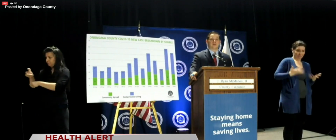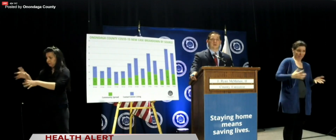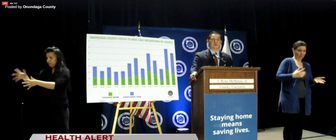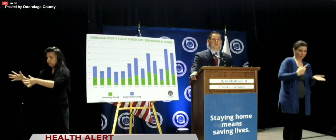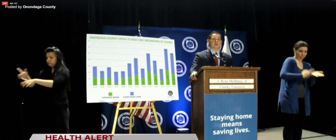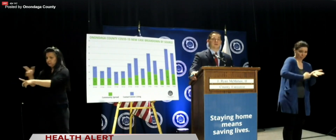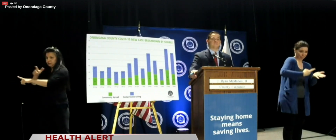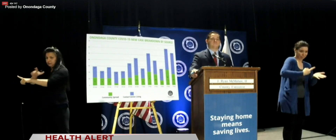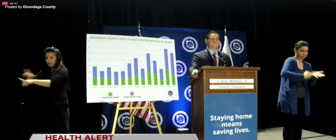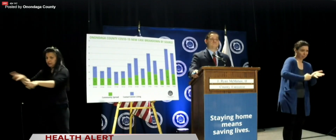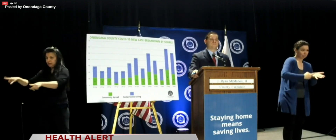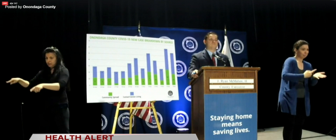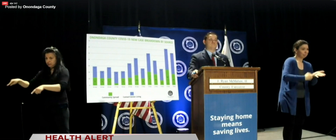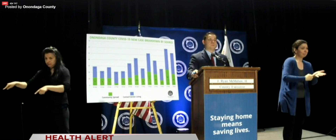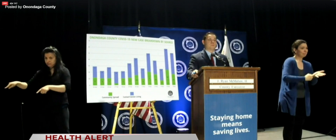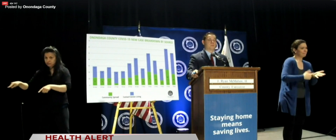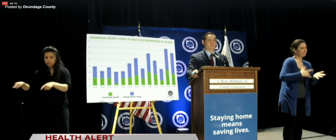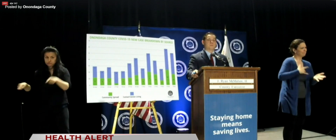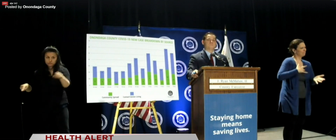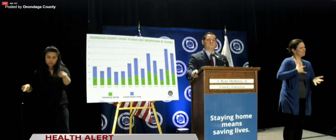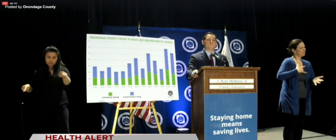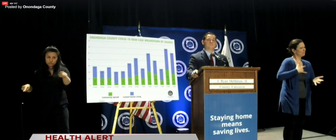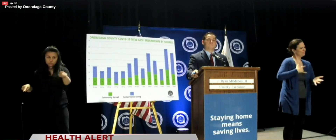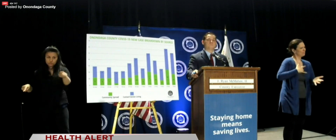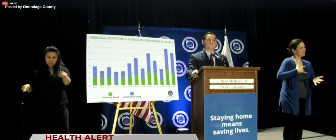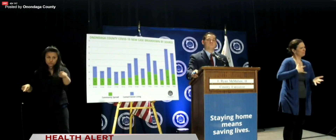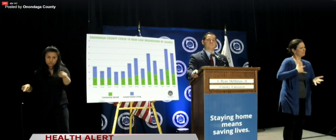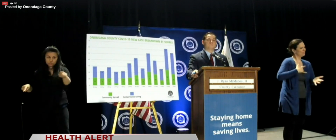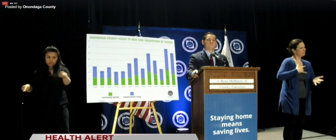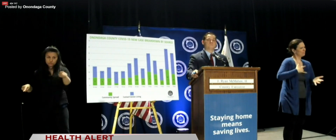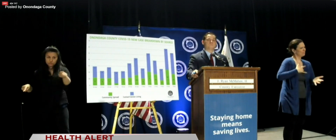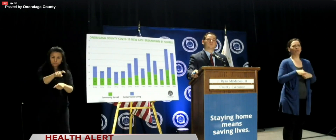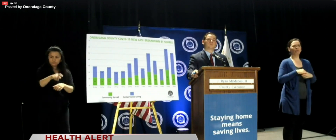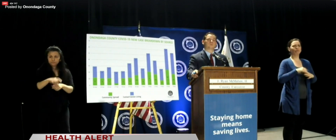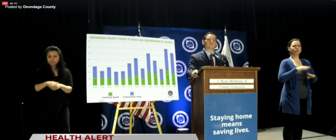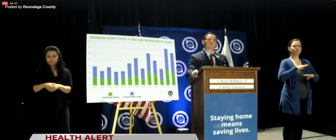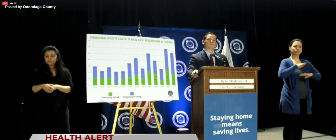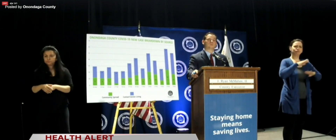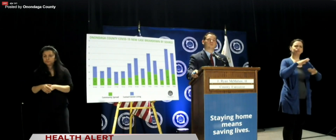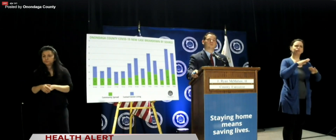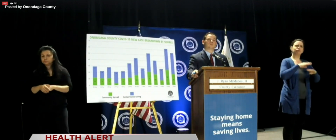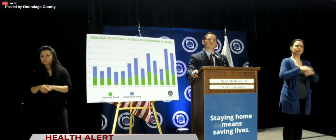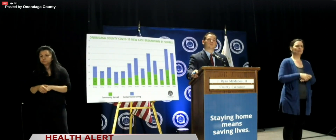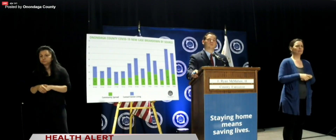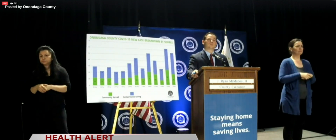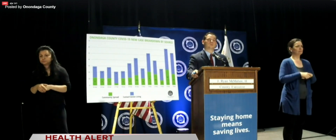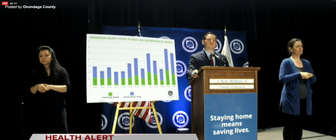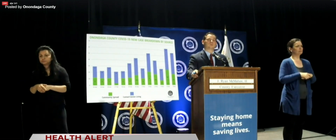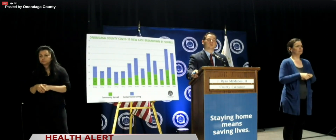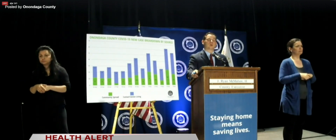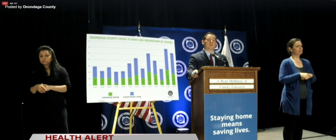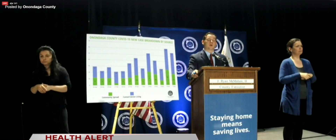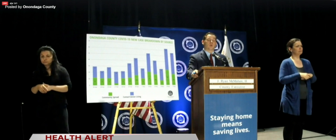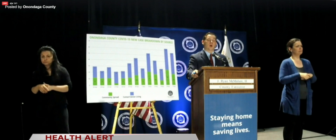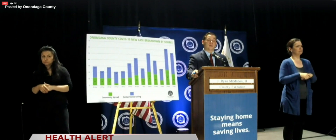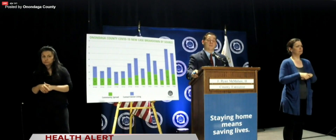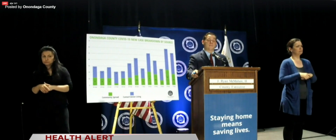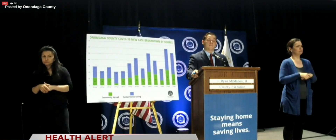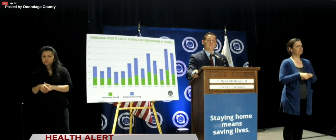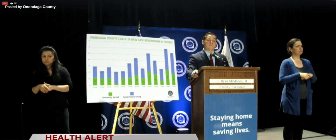after that meeting. Are you able to say how many tests are being committed to senior living facilities? How many what? How many